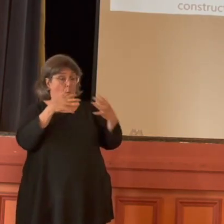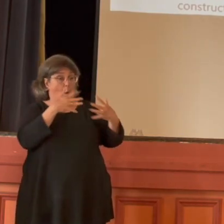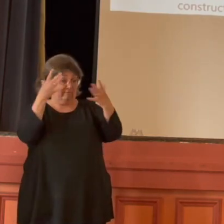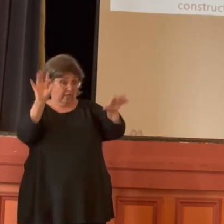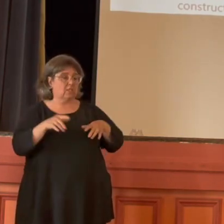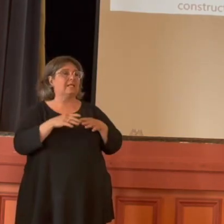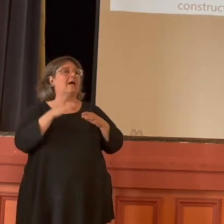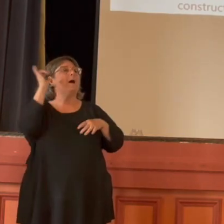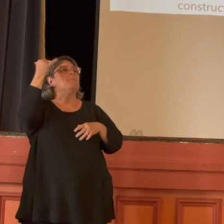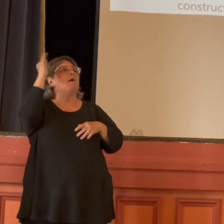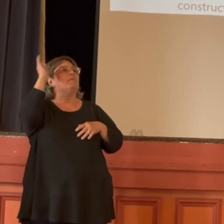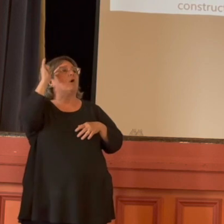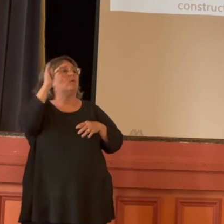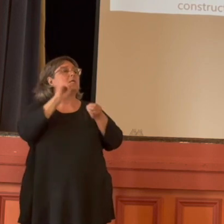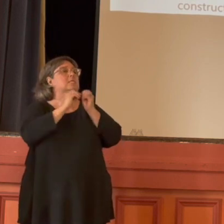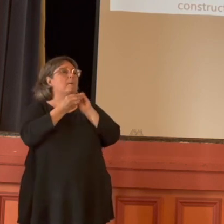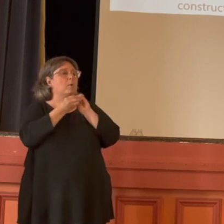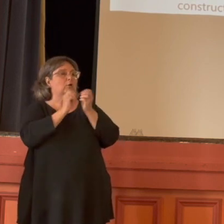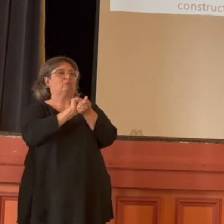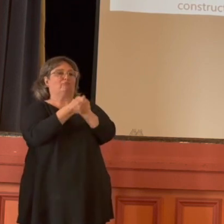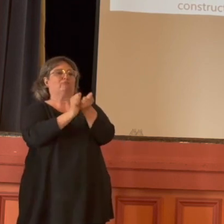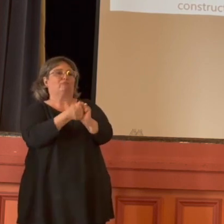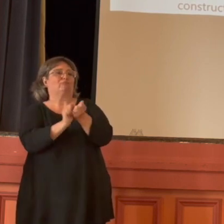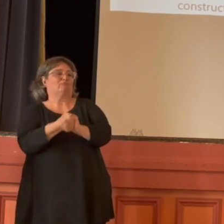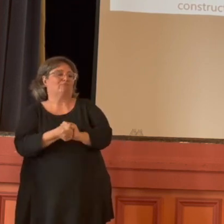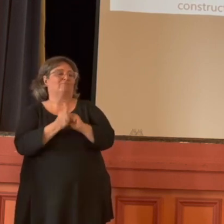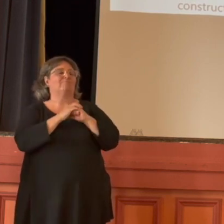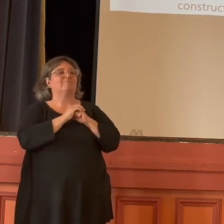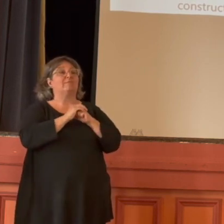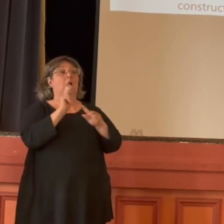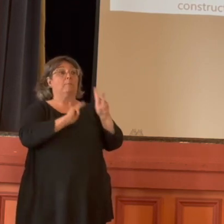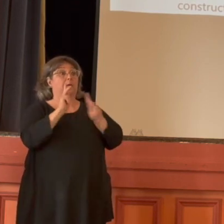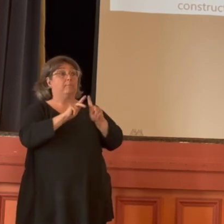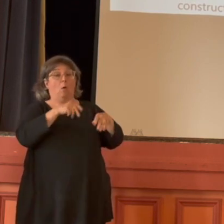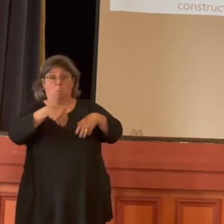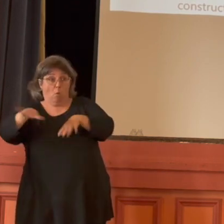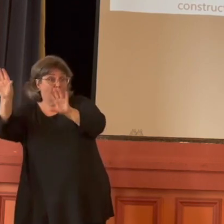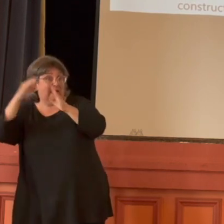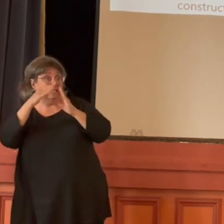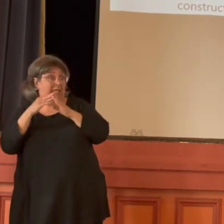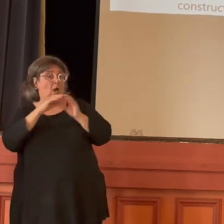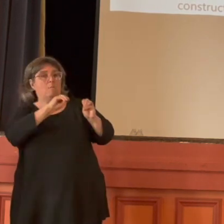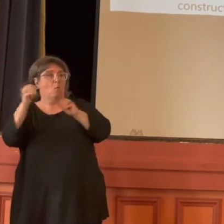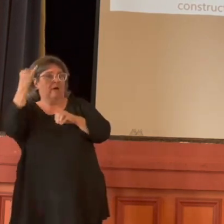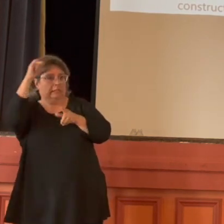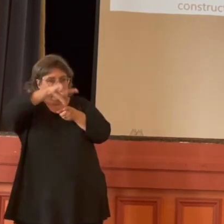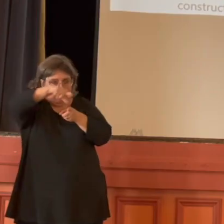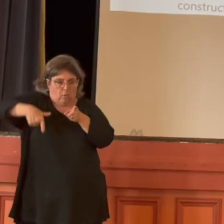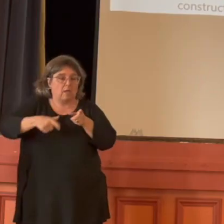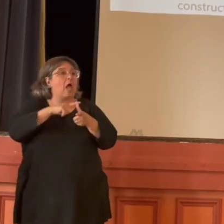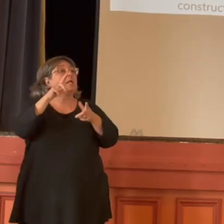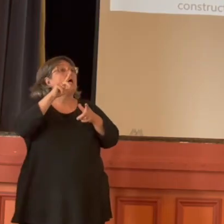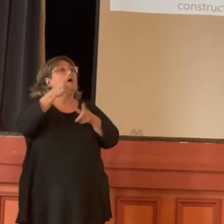the city of Buffalo's demographics started changing rapidly as people moved out of the city and started moving to the suburbs, and